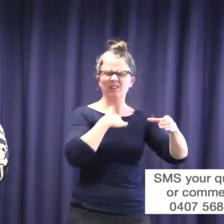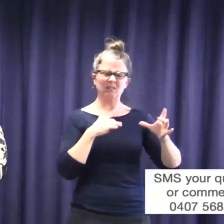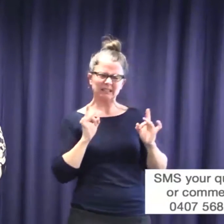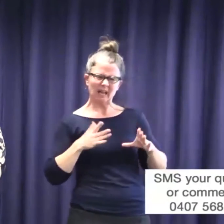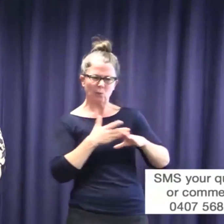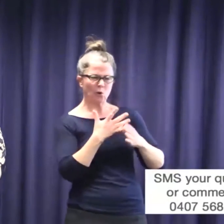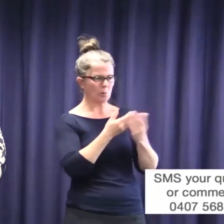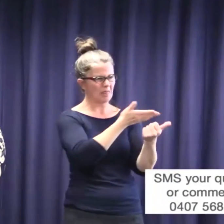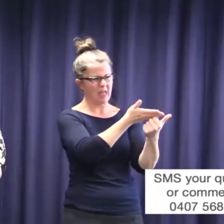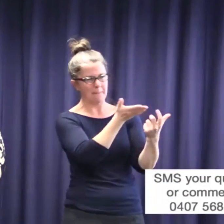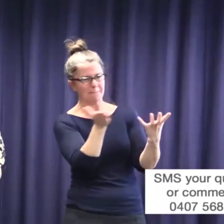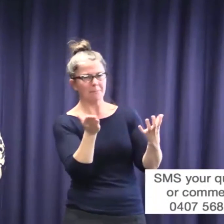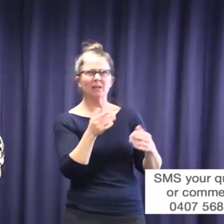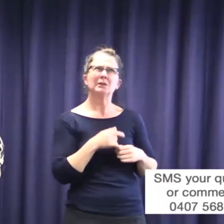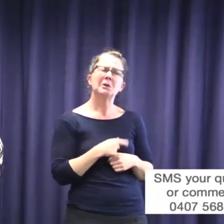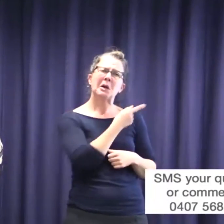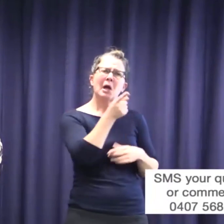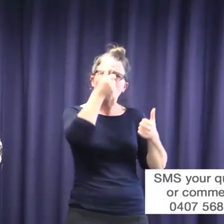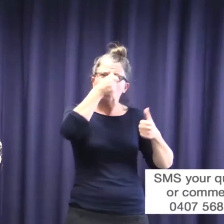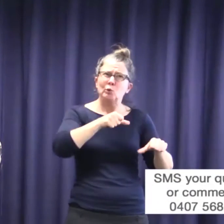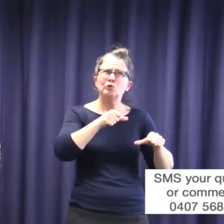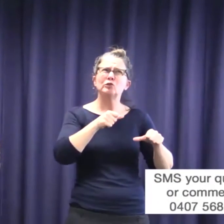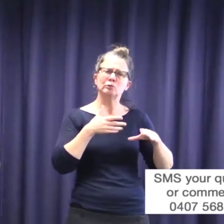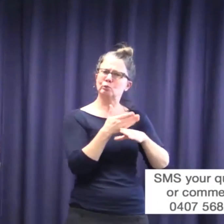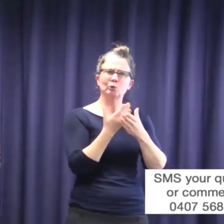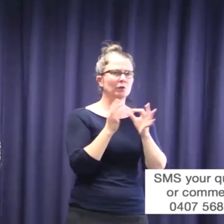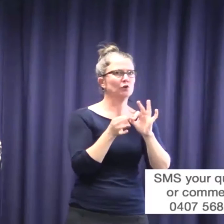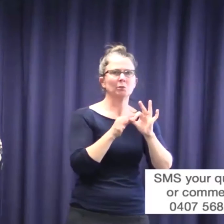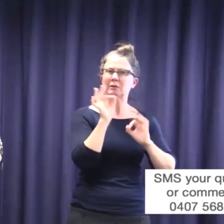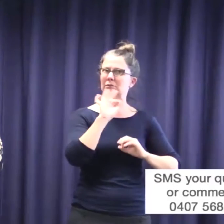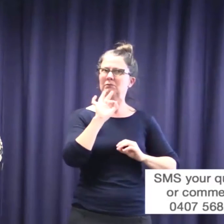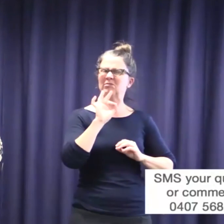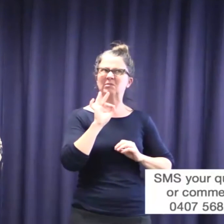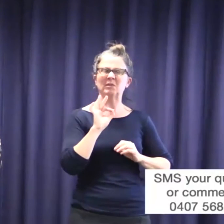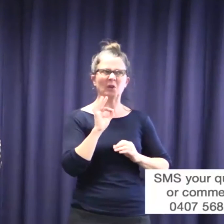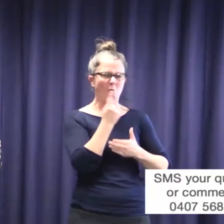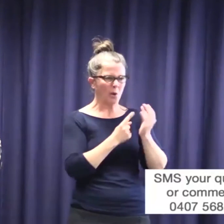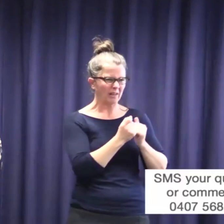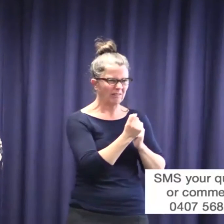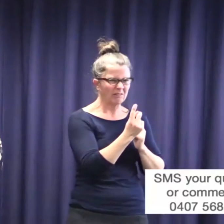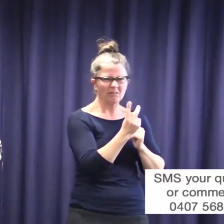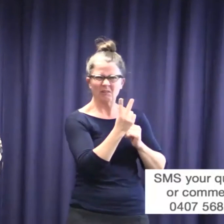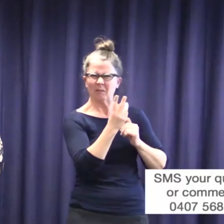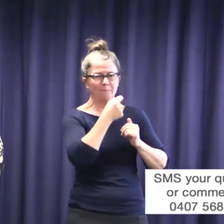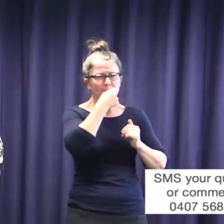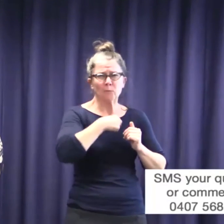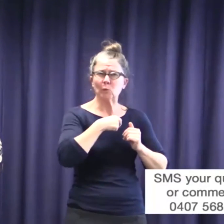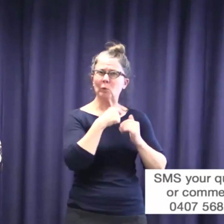were not... used to working with interpreters. There was very few level 3 interpreters down there, or access